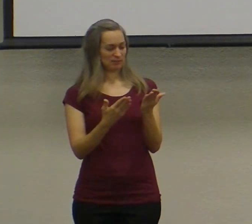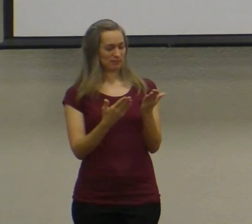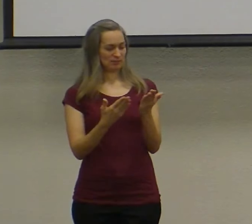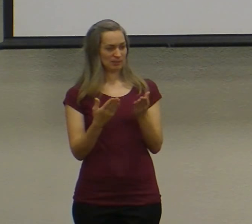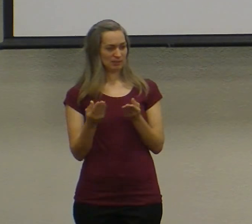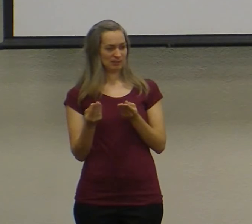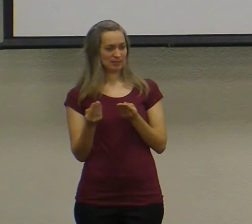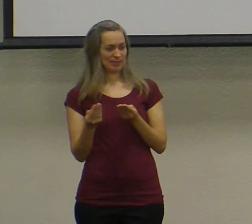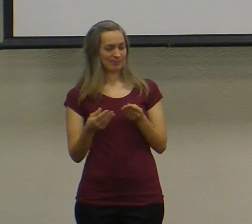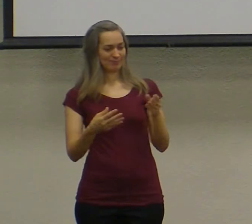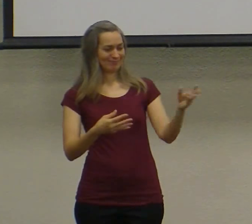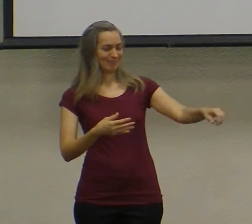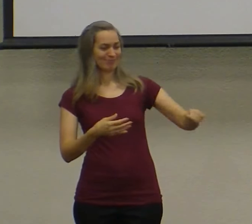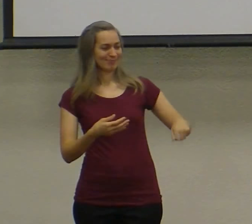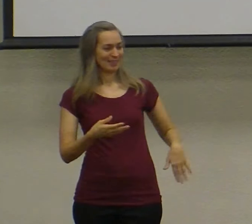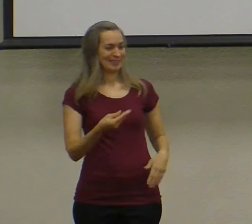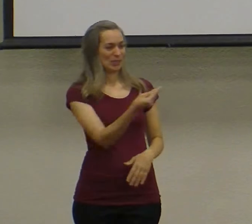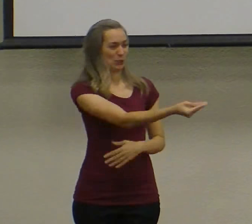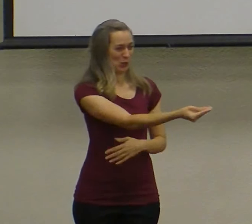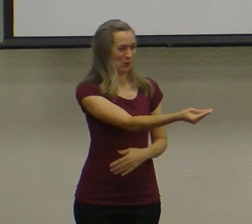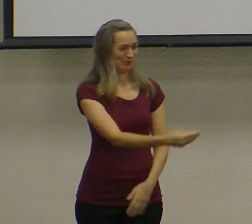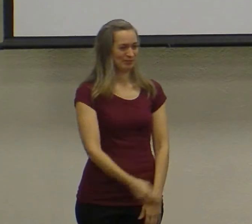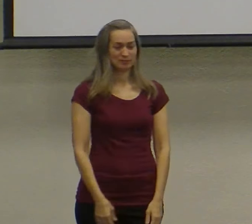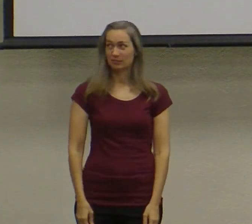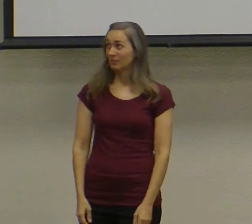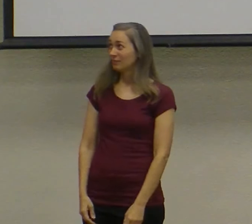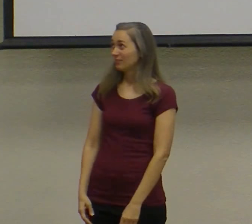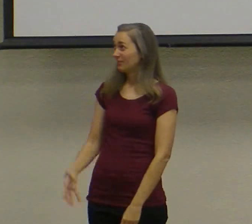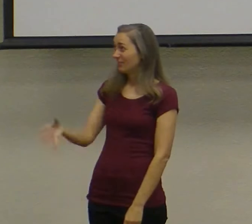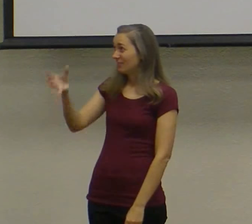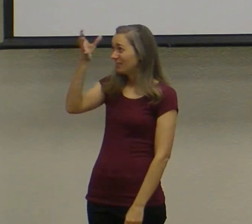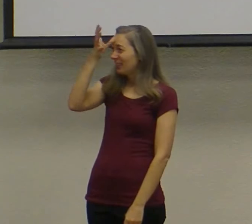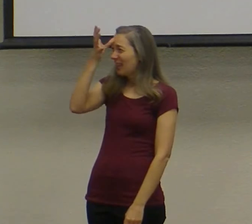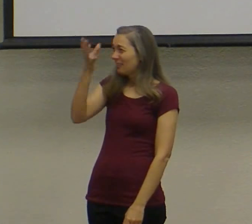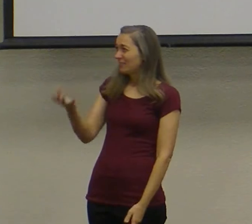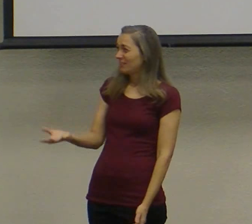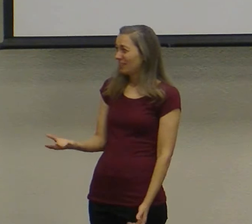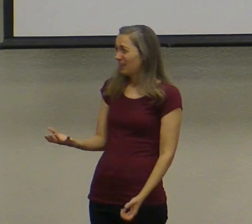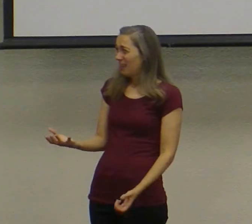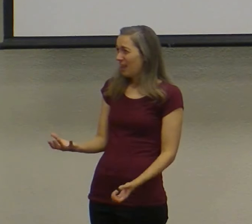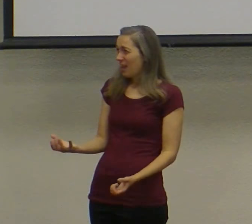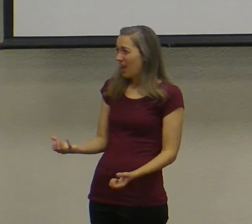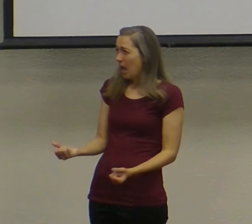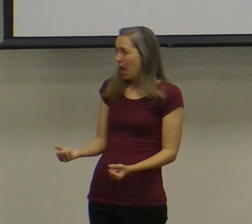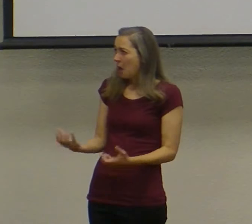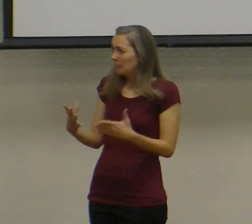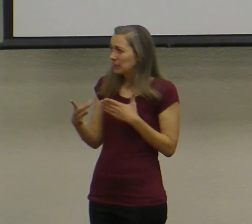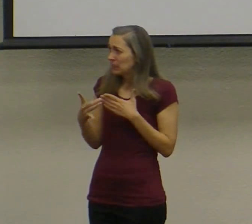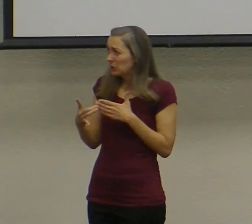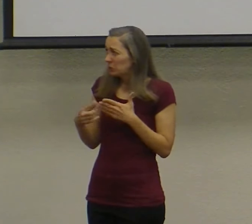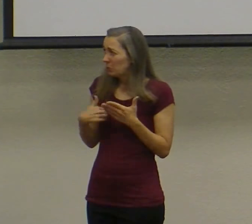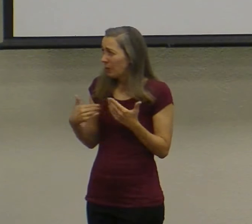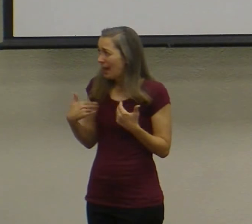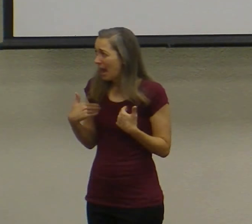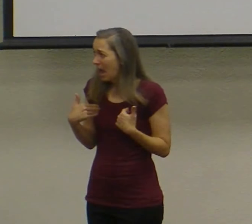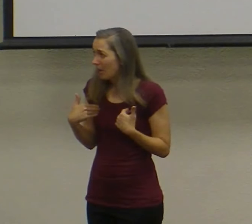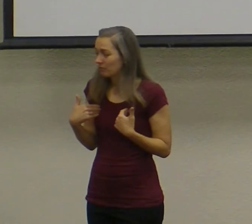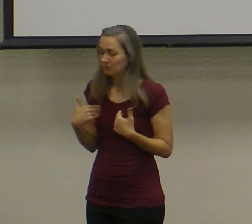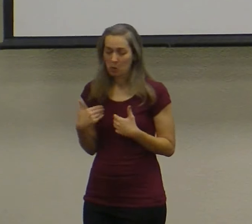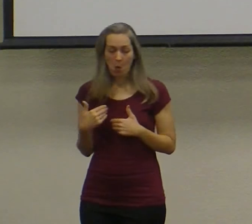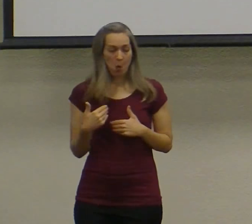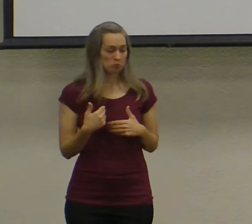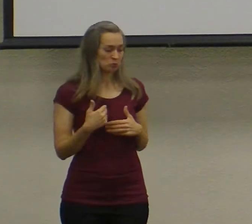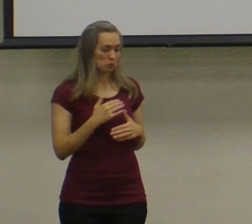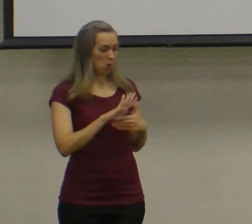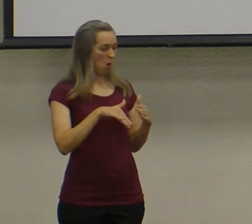go." And I was like, "Dad, how much leadership do I have in this area?" And he said, "You got it all, basically.